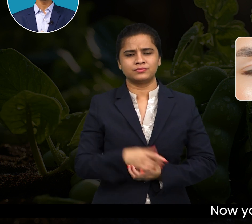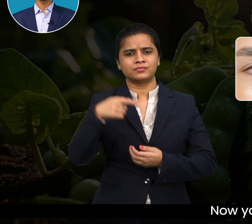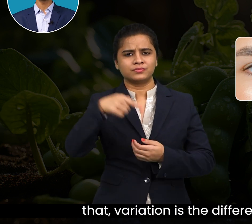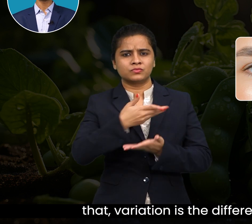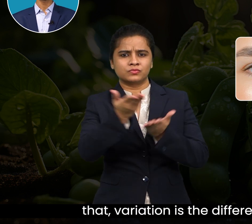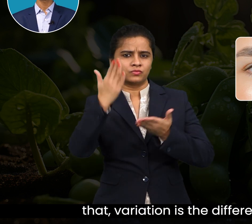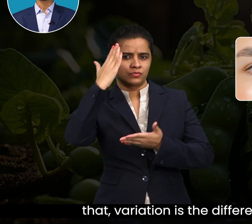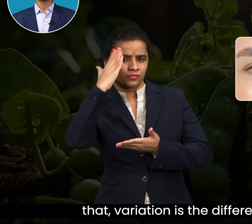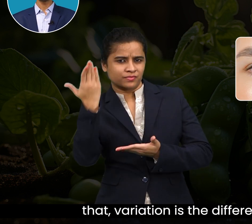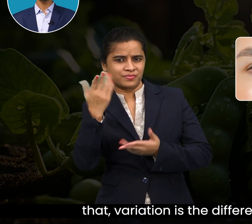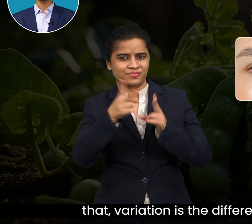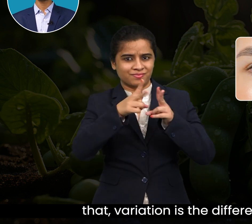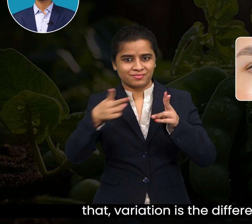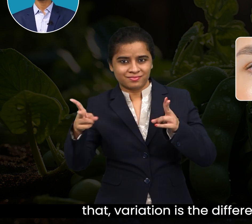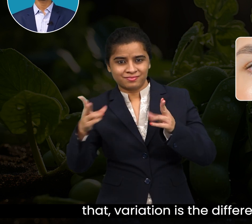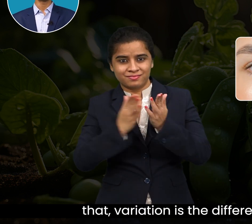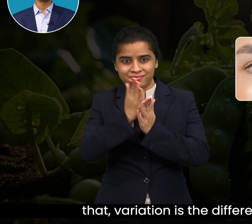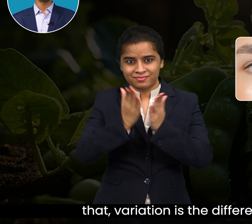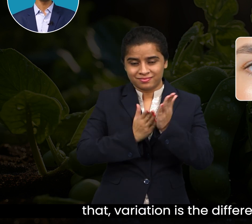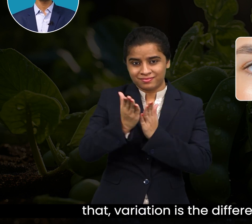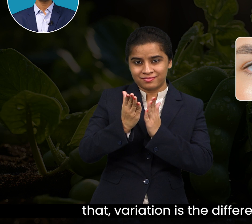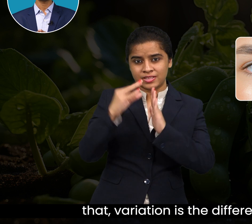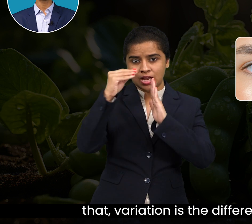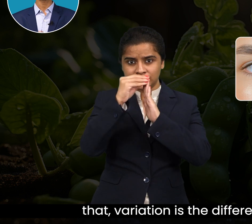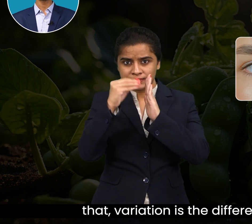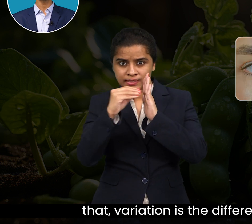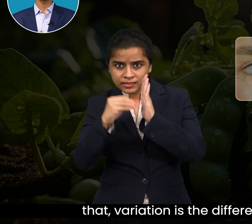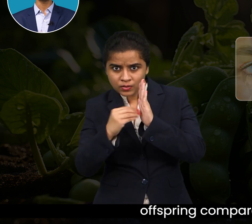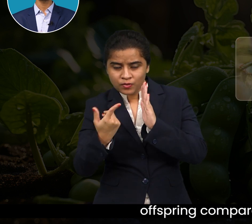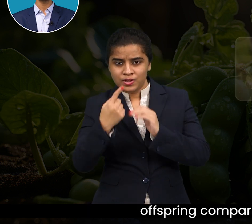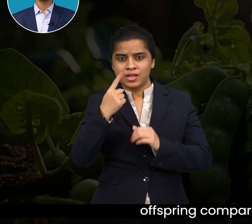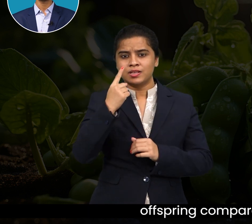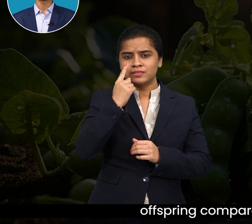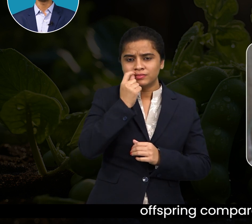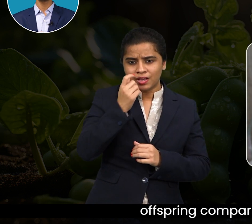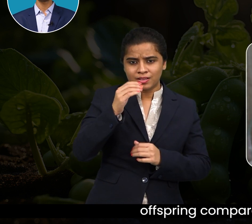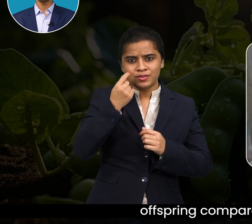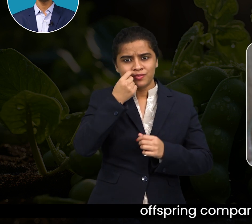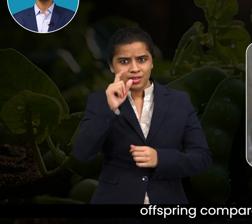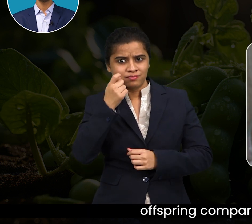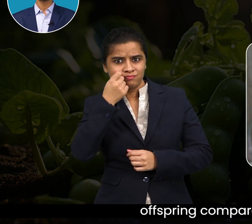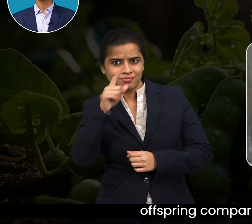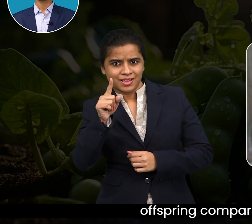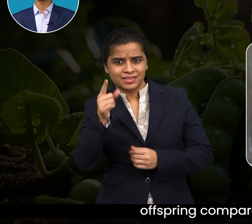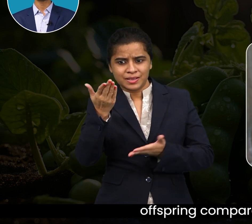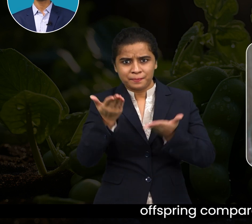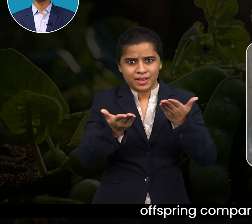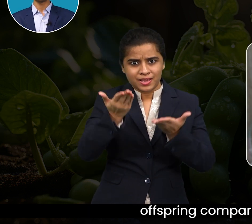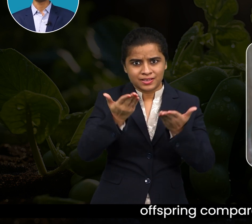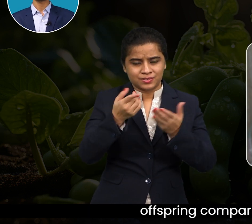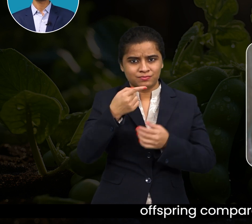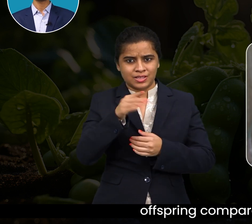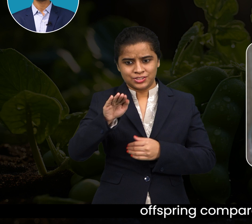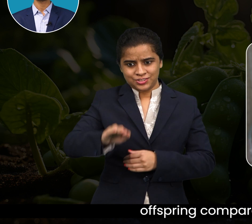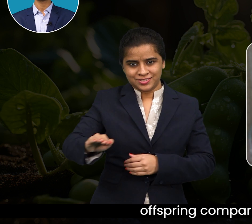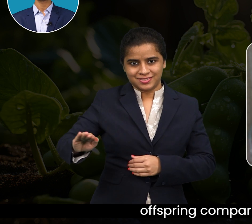Now you know that variation is the difference in the characteristics of offspring compared to their